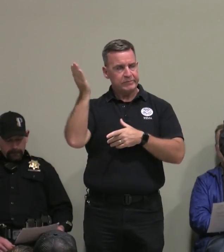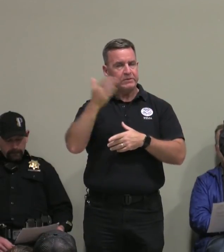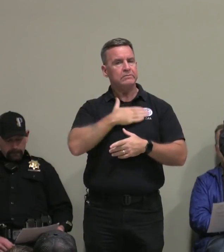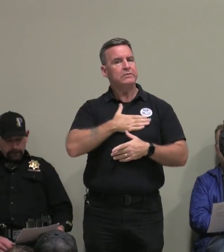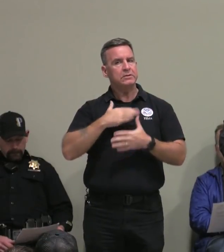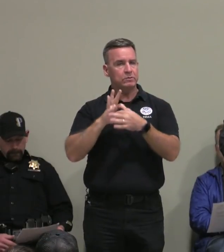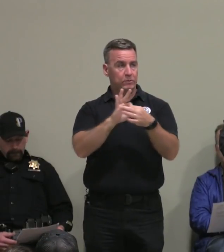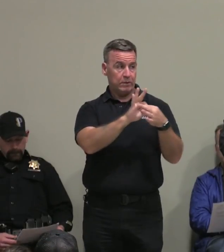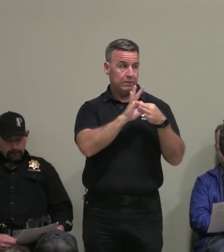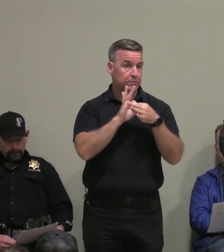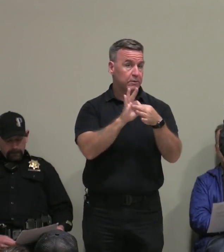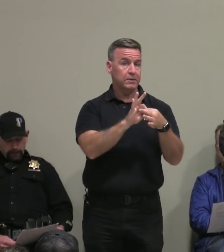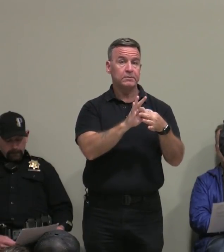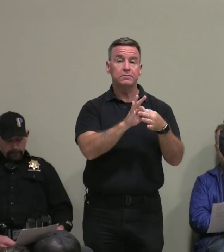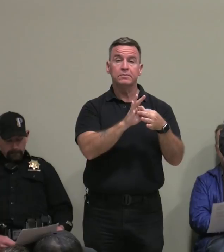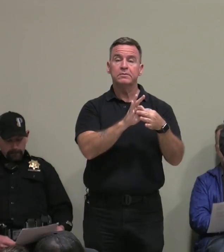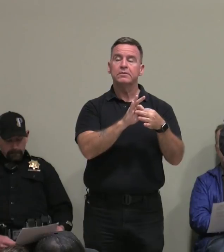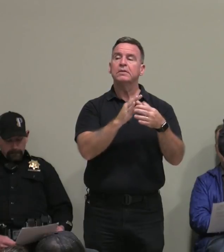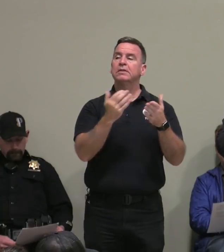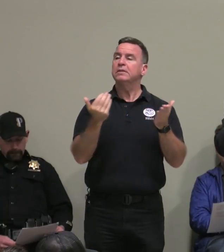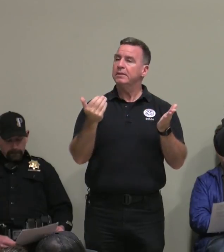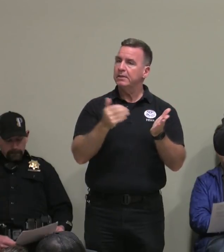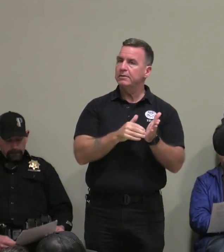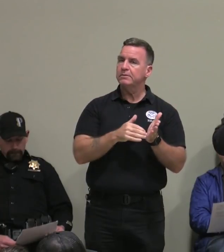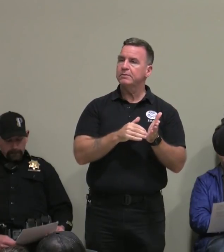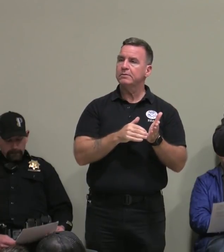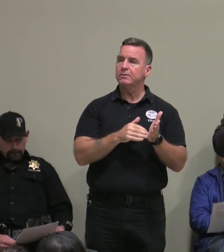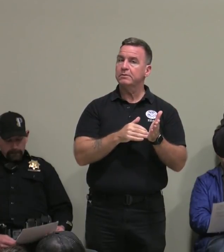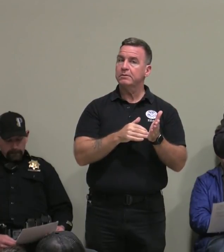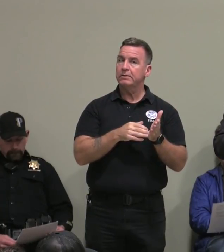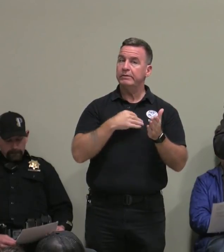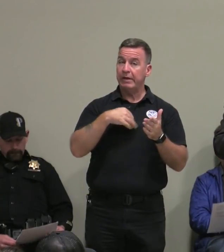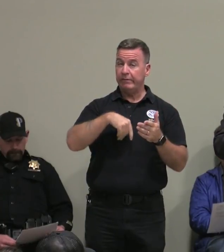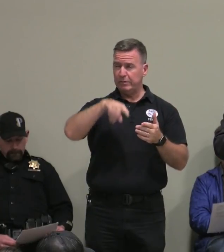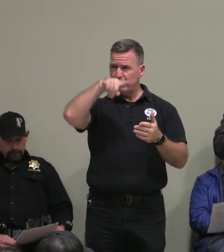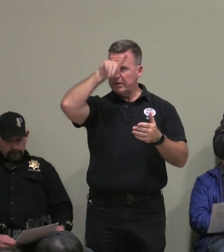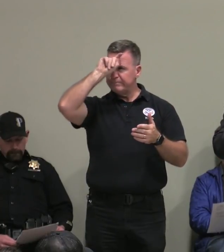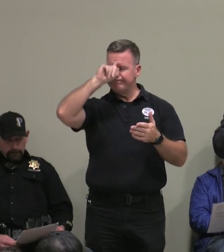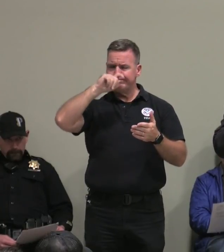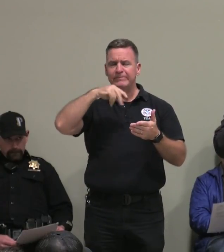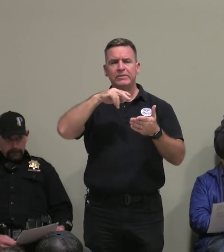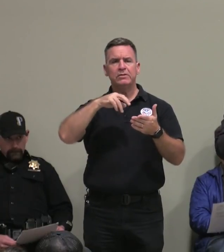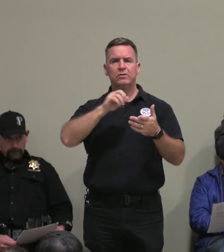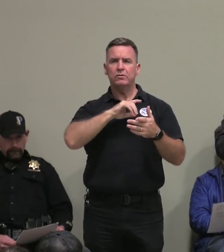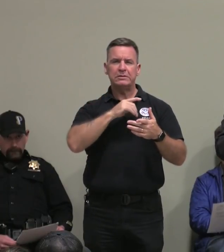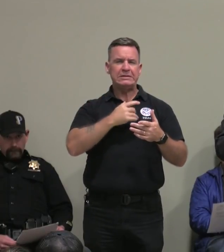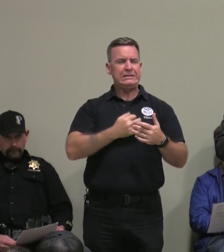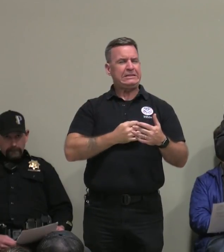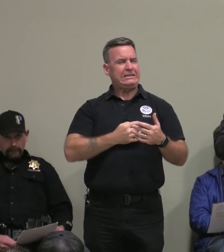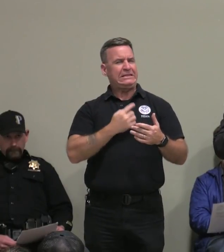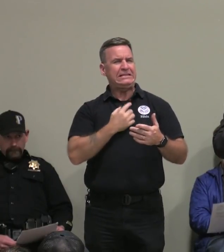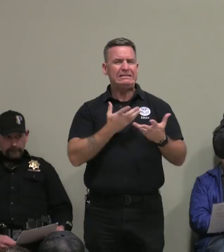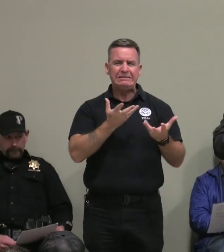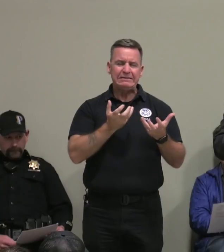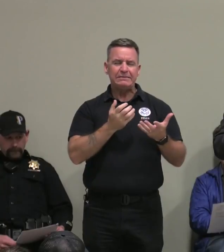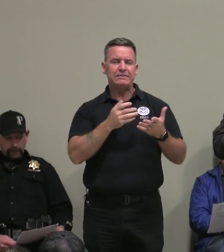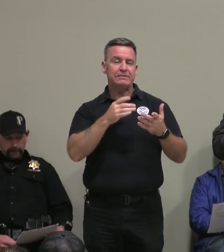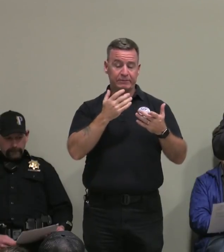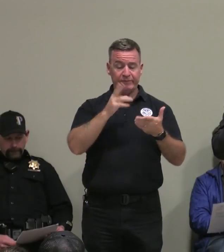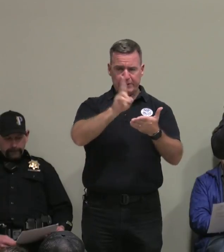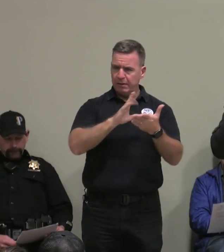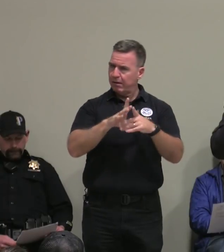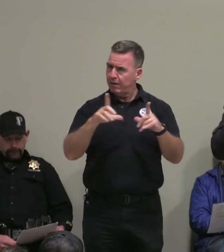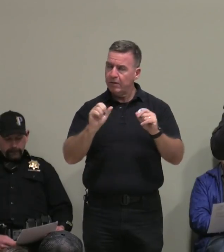cooperate. And again, fill out a card if you have a question, or if you have a real burning question, stay